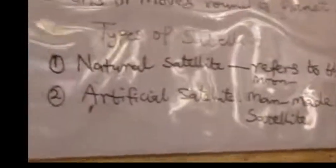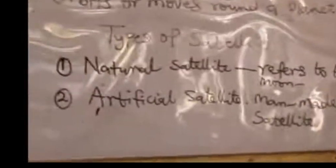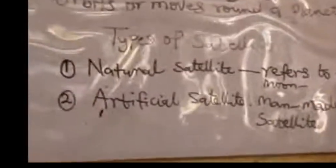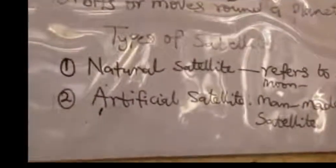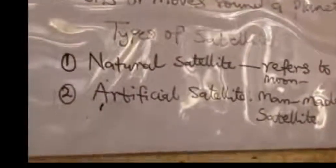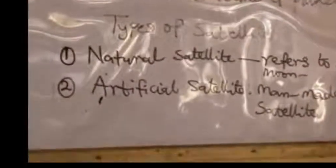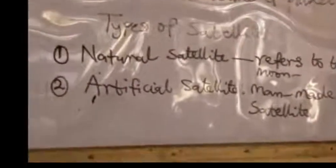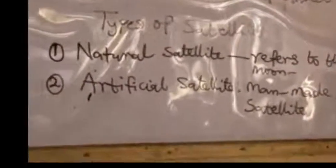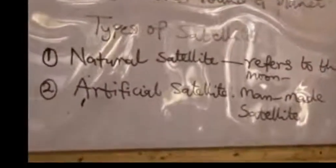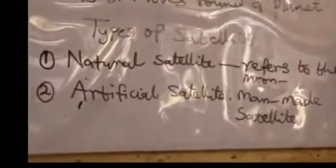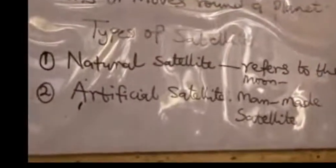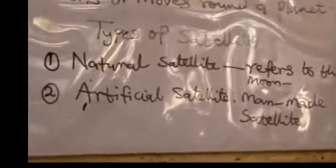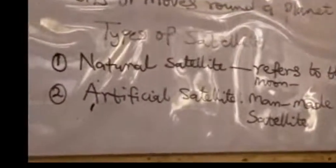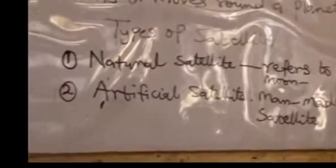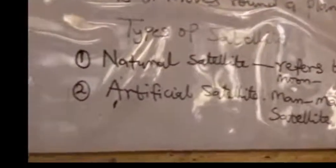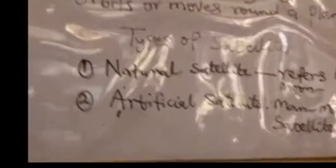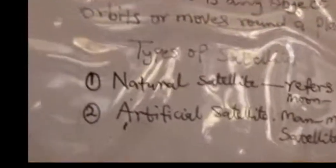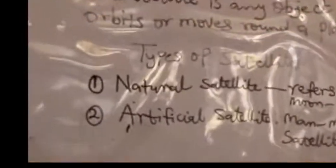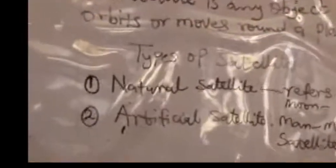man-made